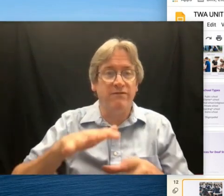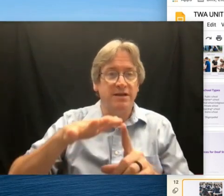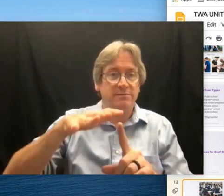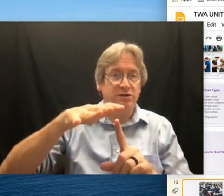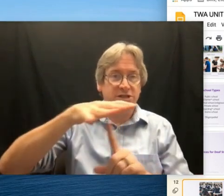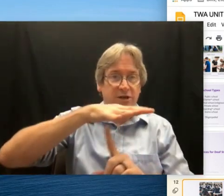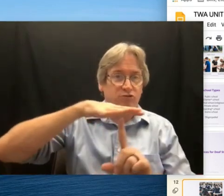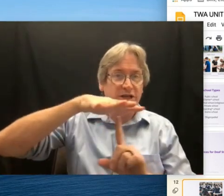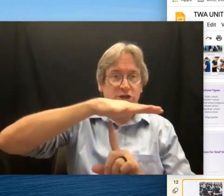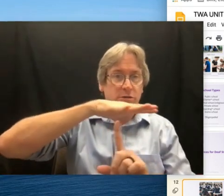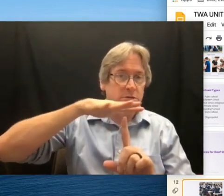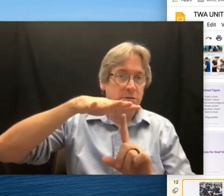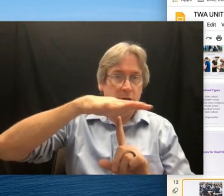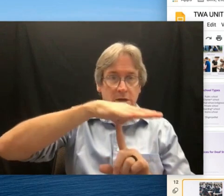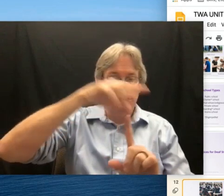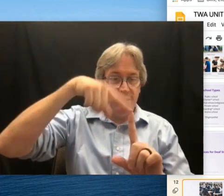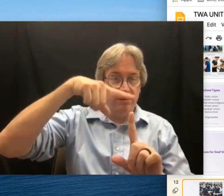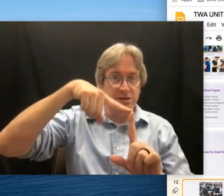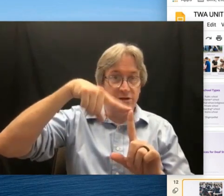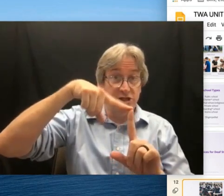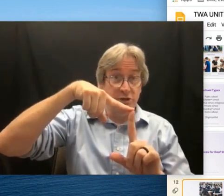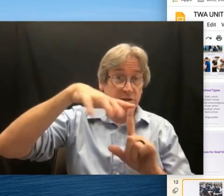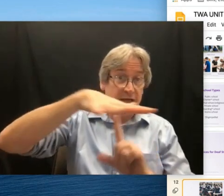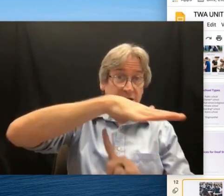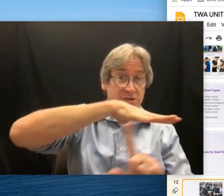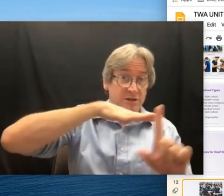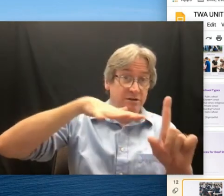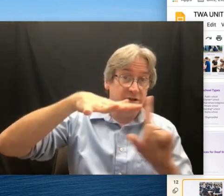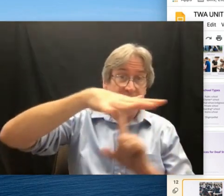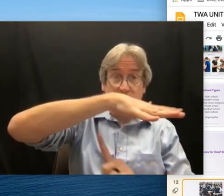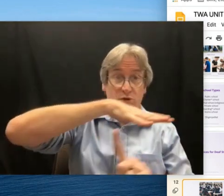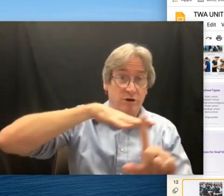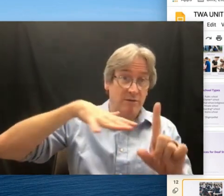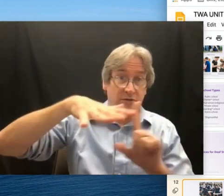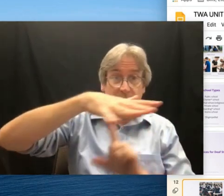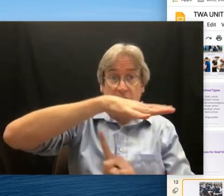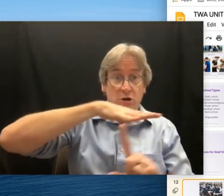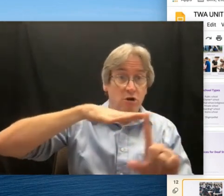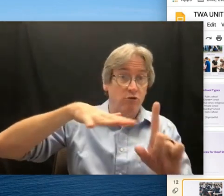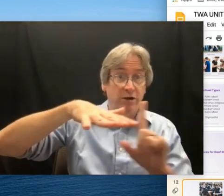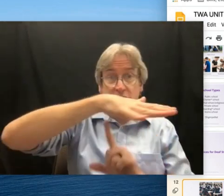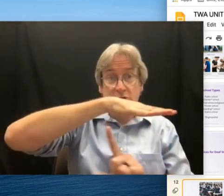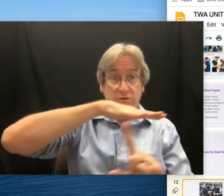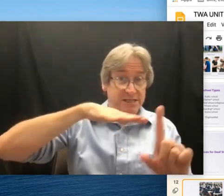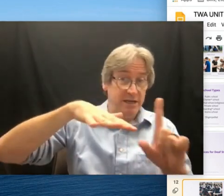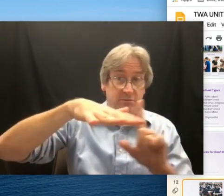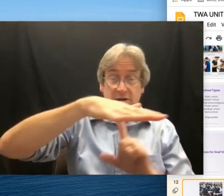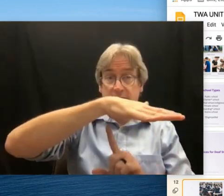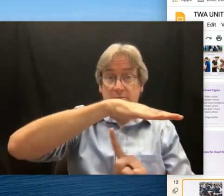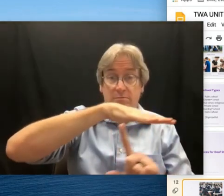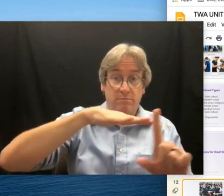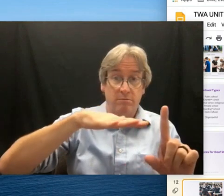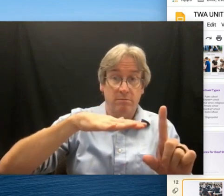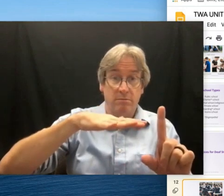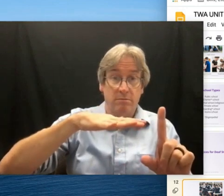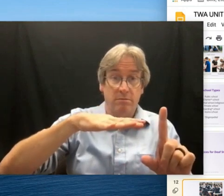So oftentimes you'll see regional. So here's the student and here's the neighborhood around them, regional, or the city around